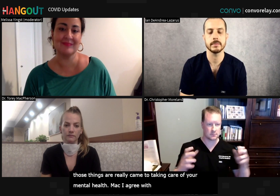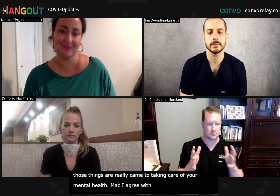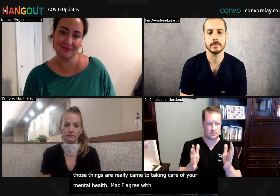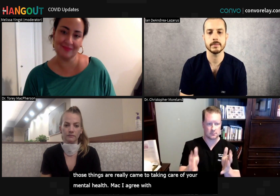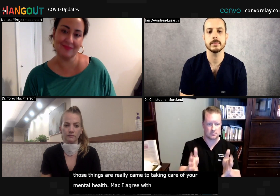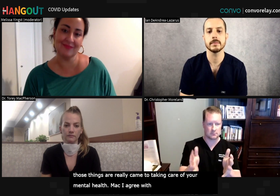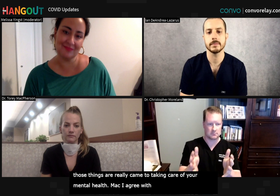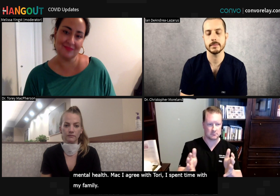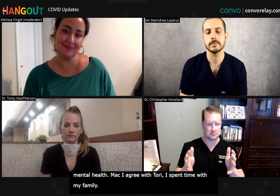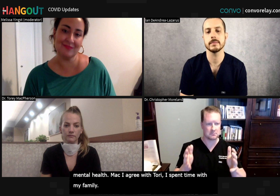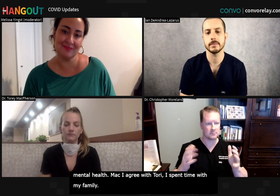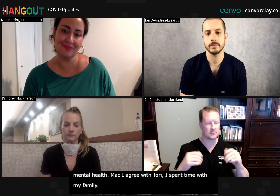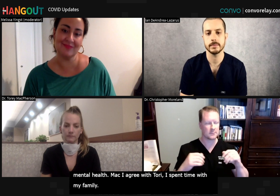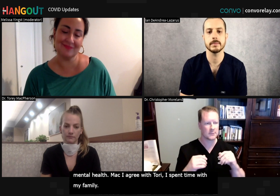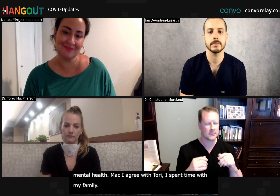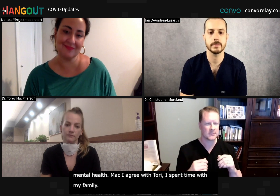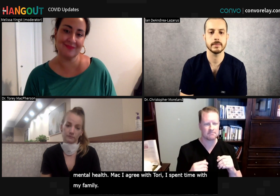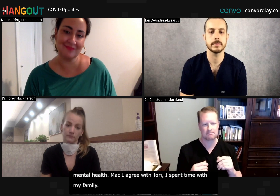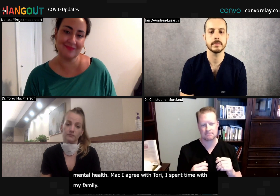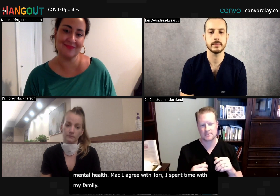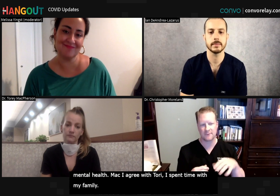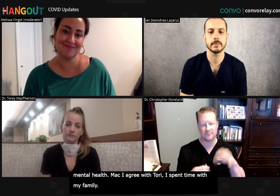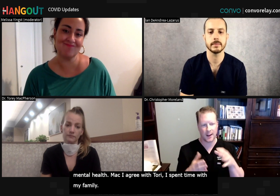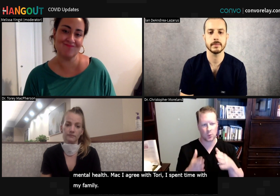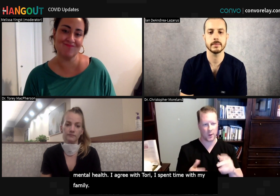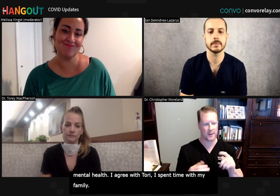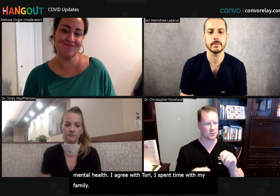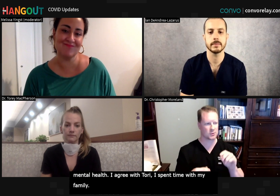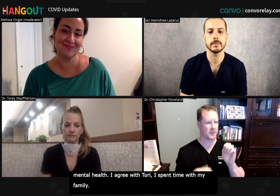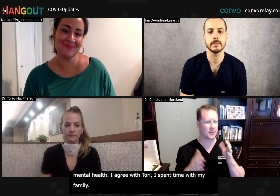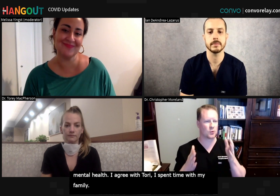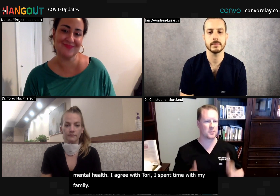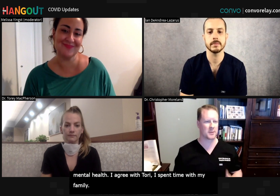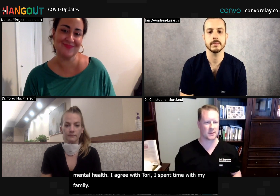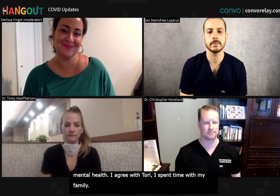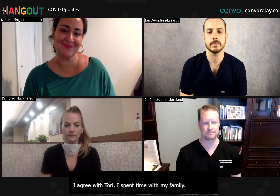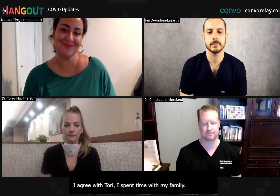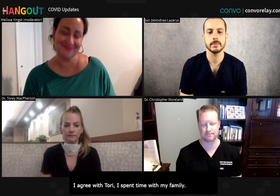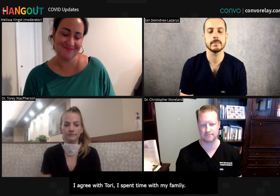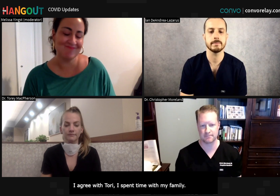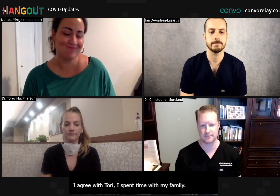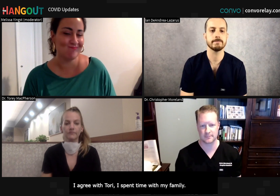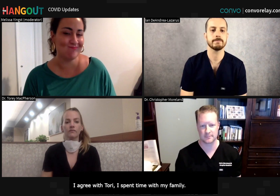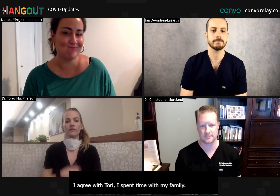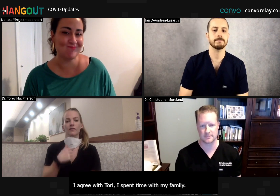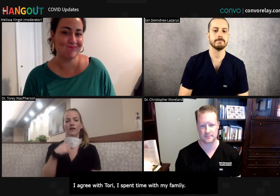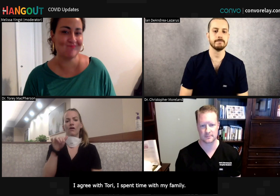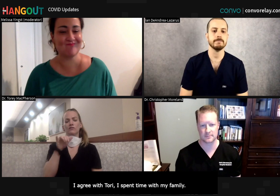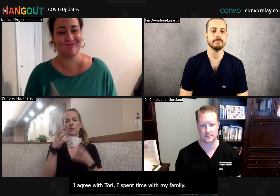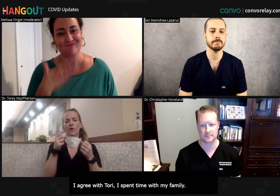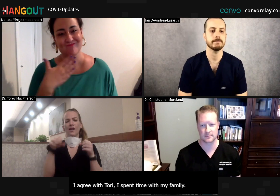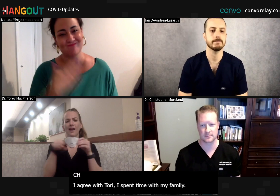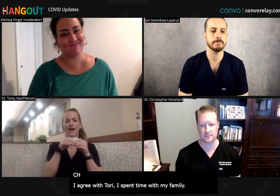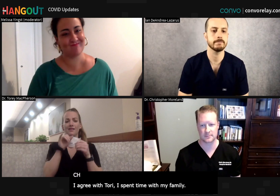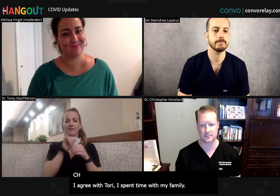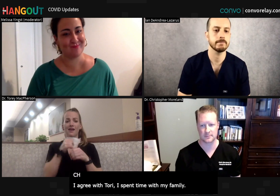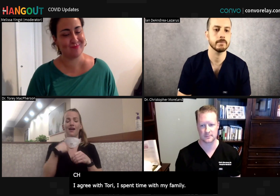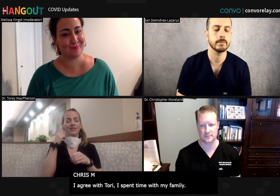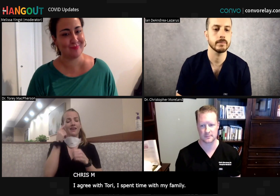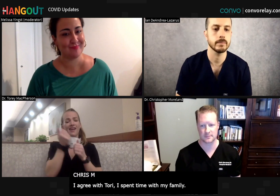outside socially distant and chat. So find a way to get together in person if you can. And also